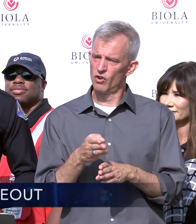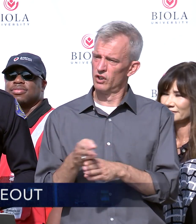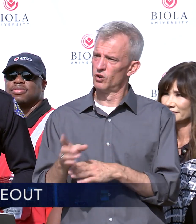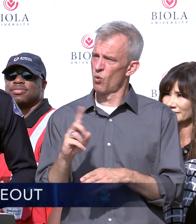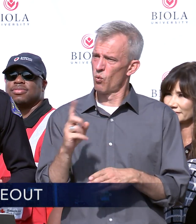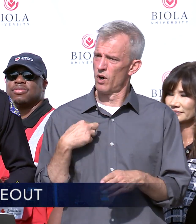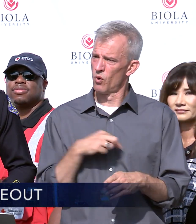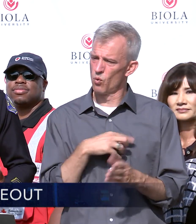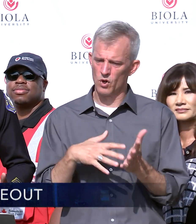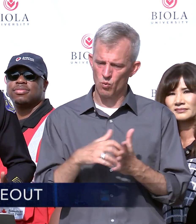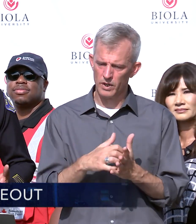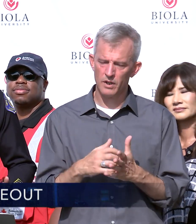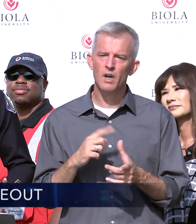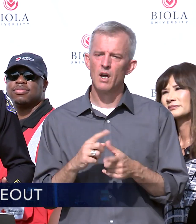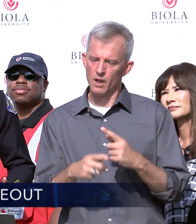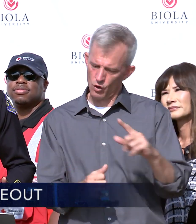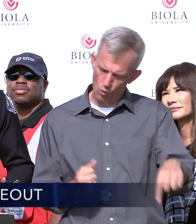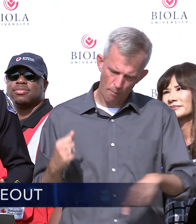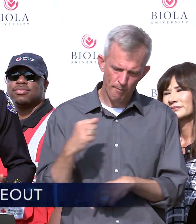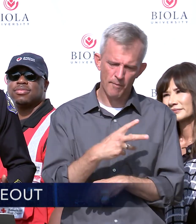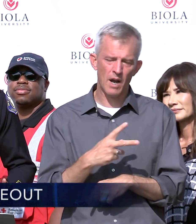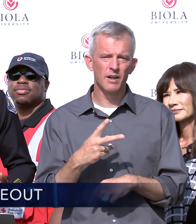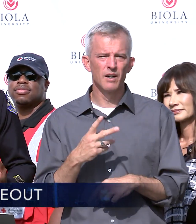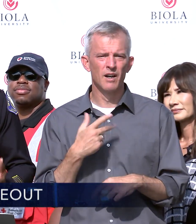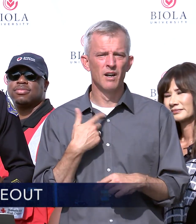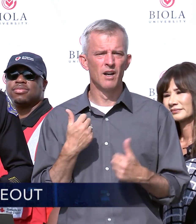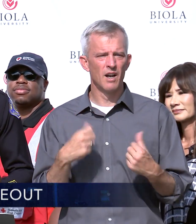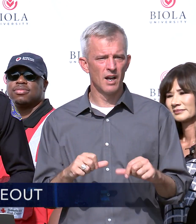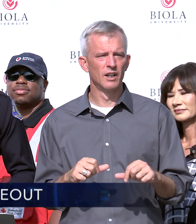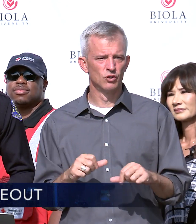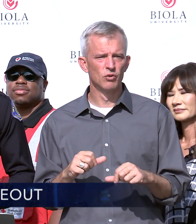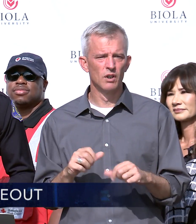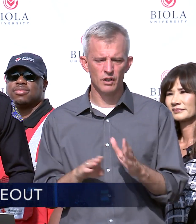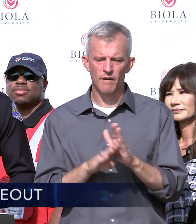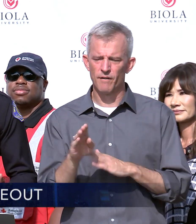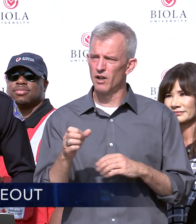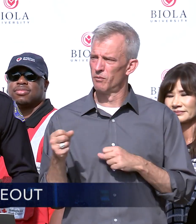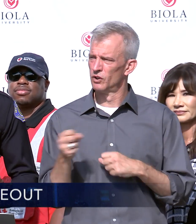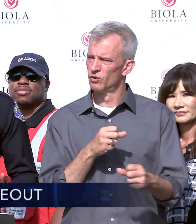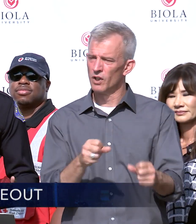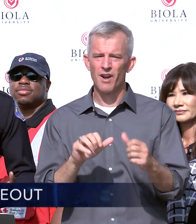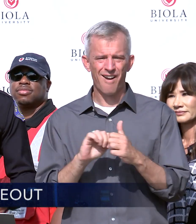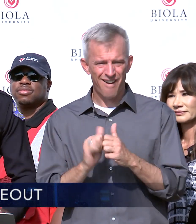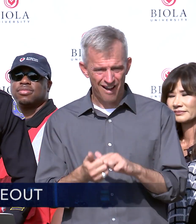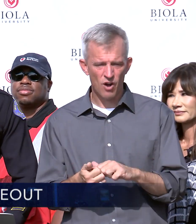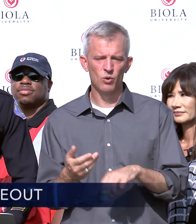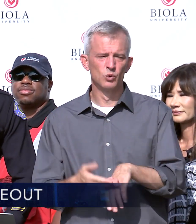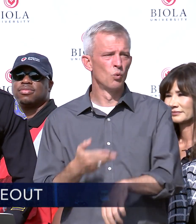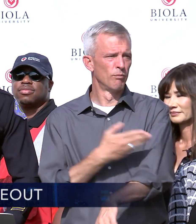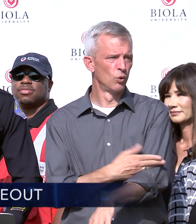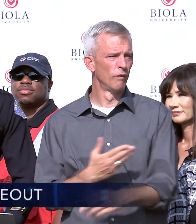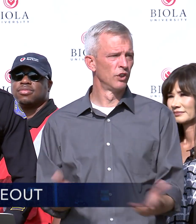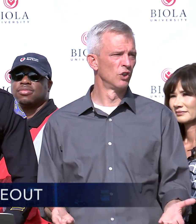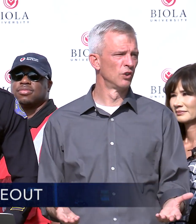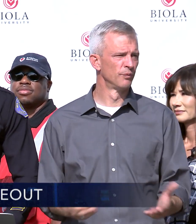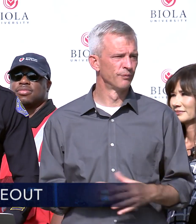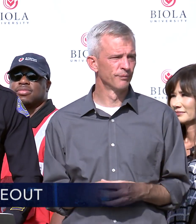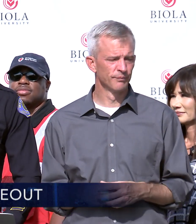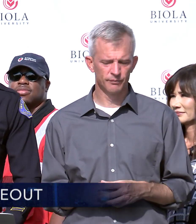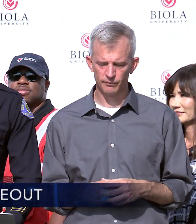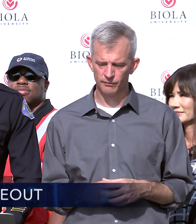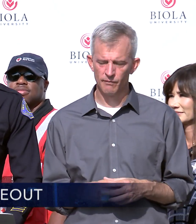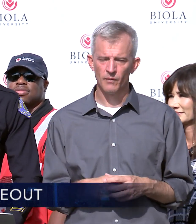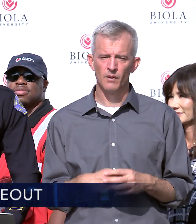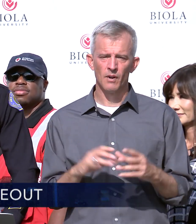and then go back, to the drawing table and try to develop strategies on how we can further improve here.